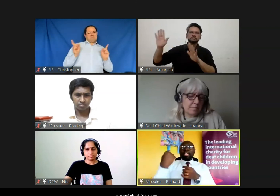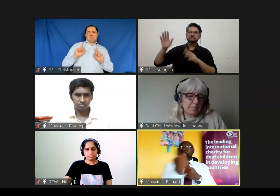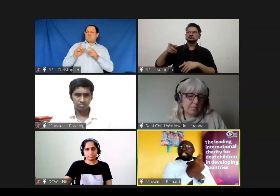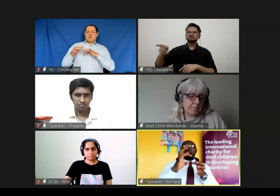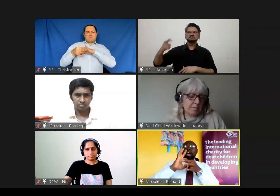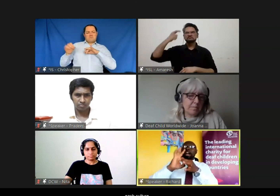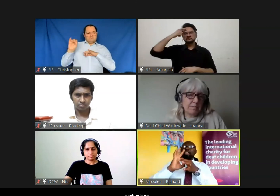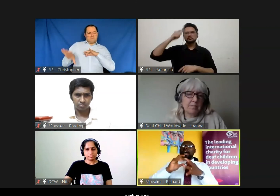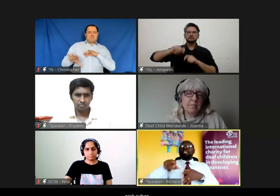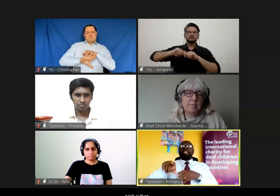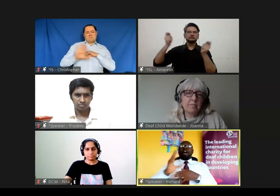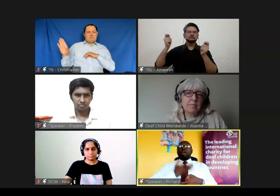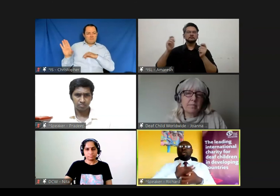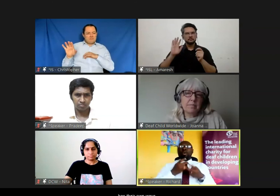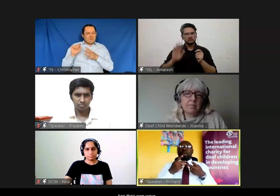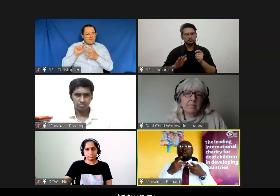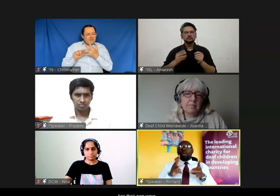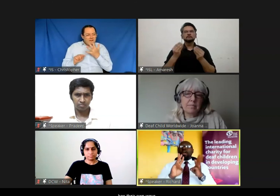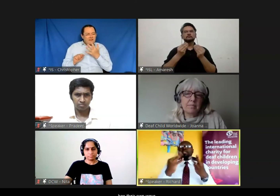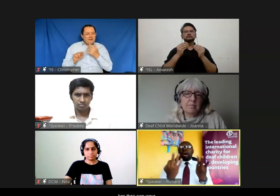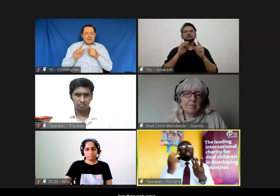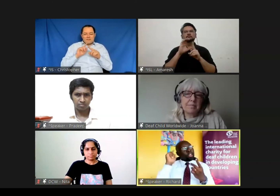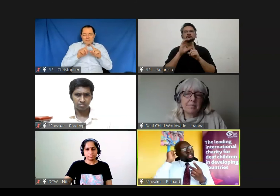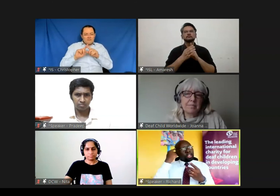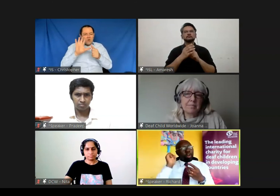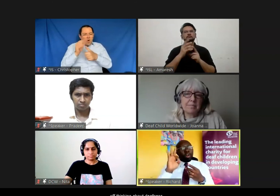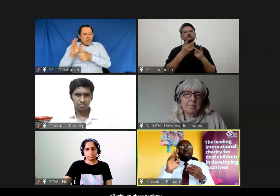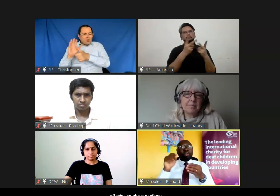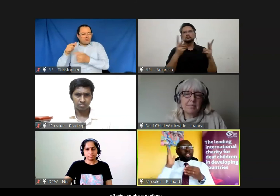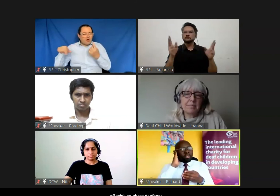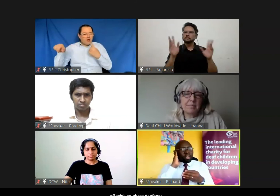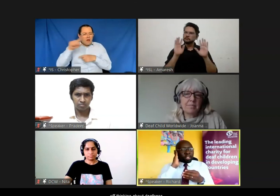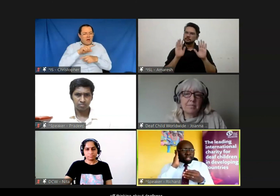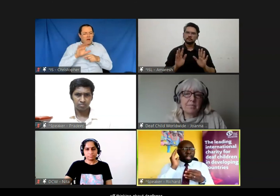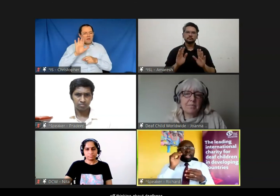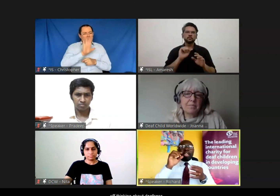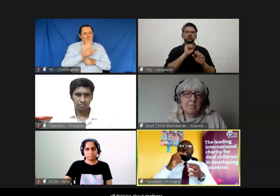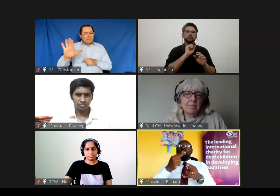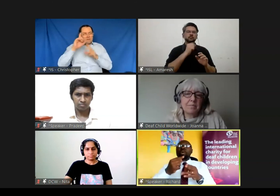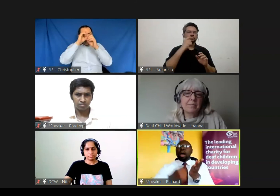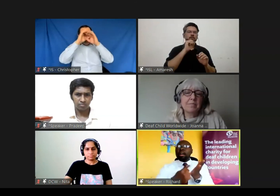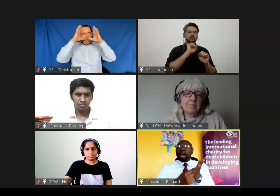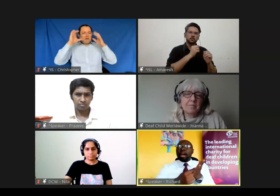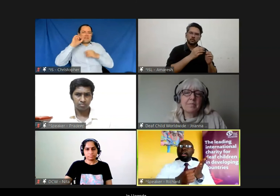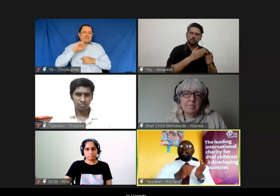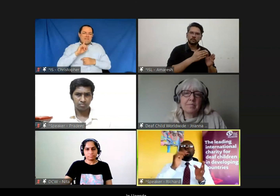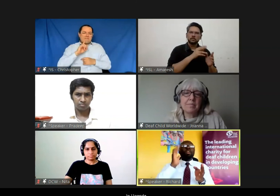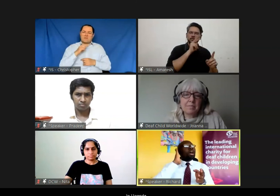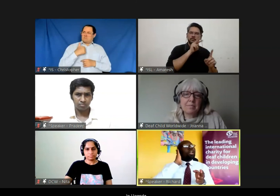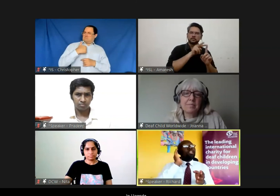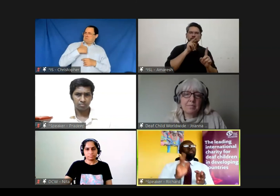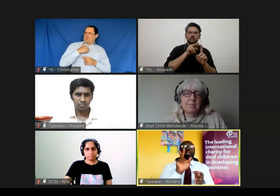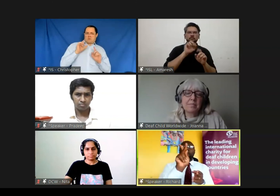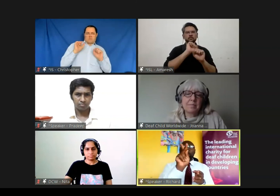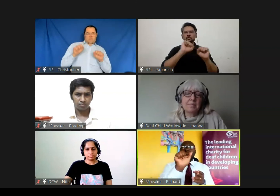You see, each culture has their own ways of thinking about deafness. Mm-hmm. In